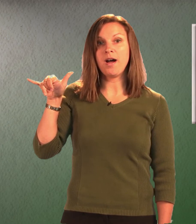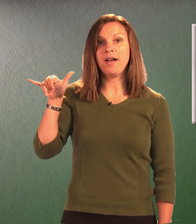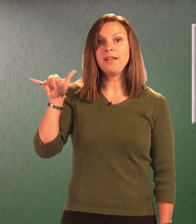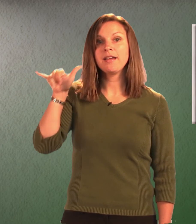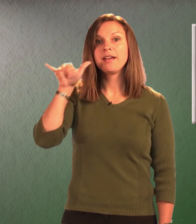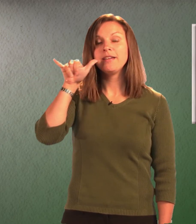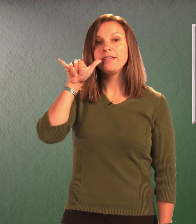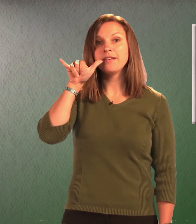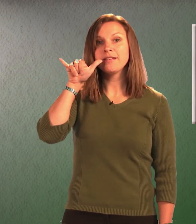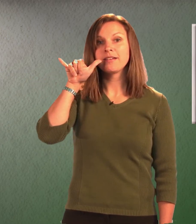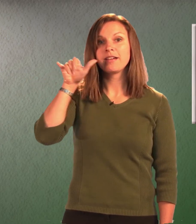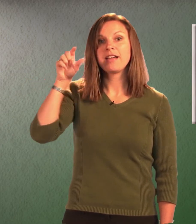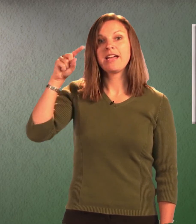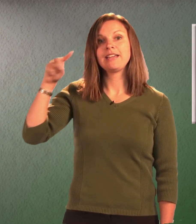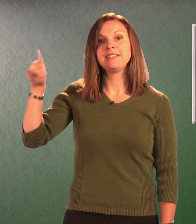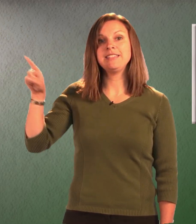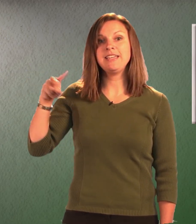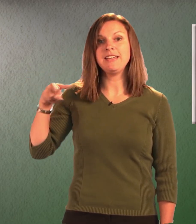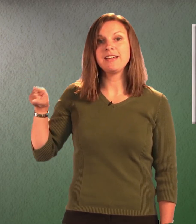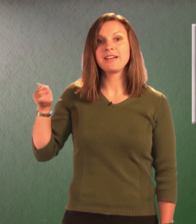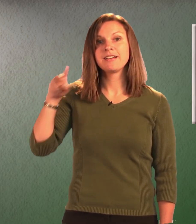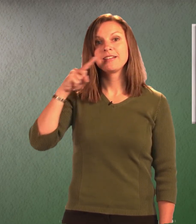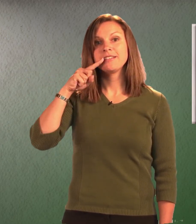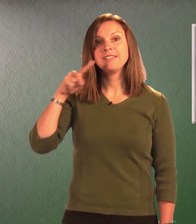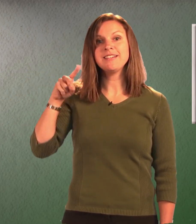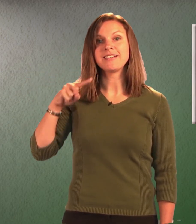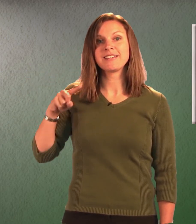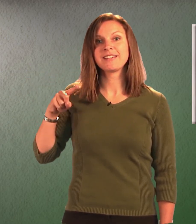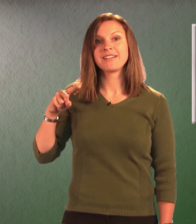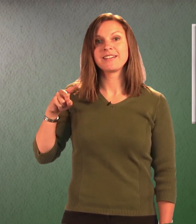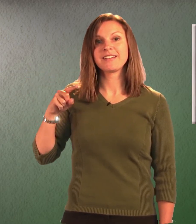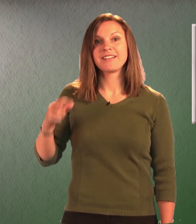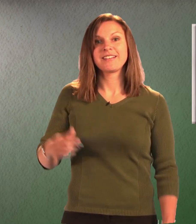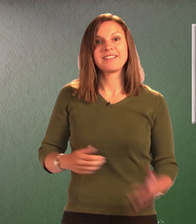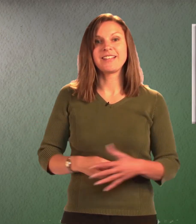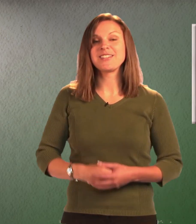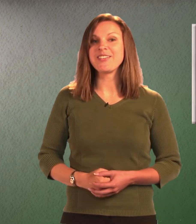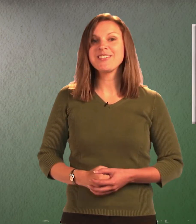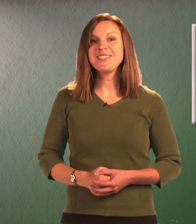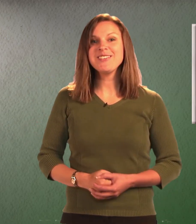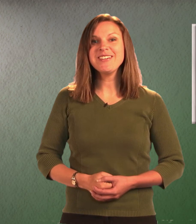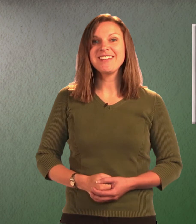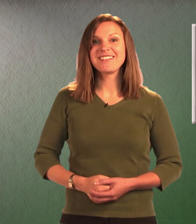Y, Y, Z, Z. That's all there is to it.